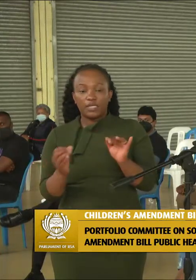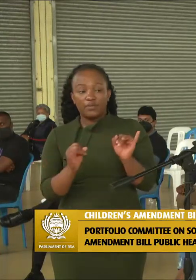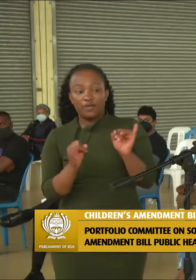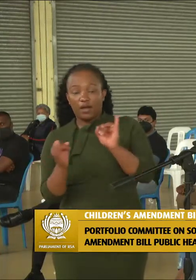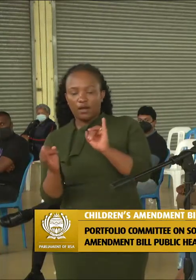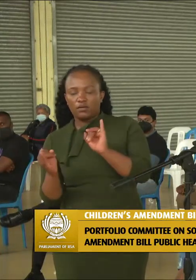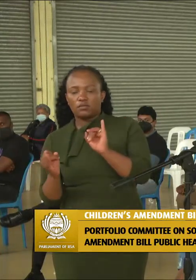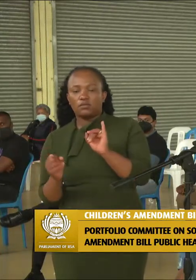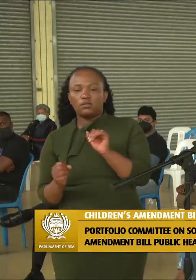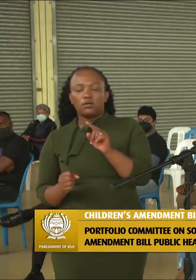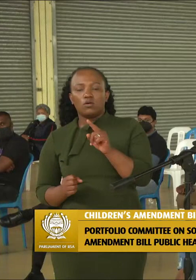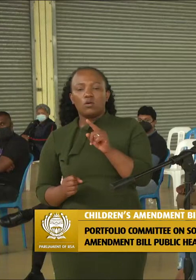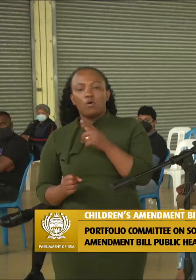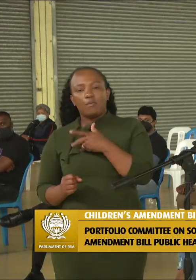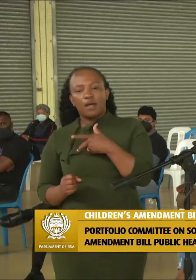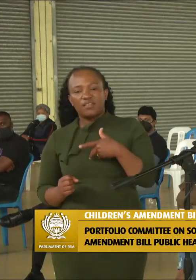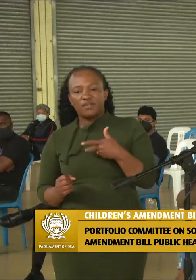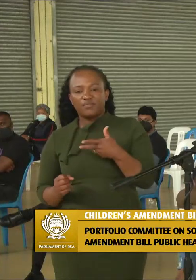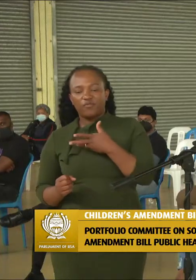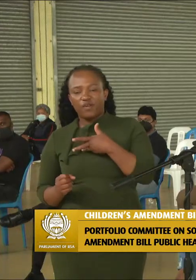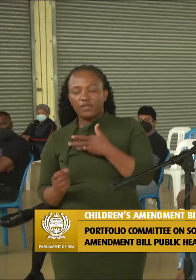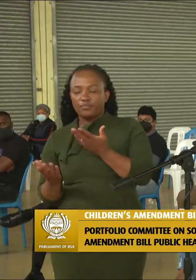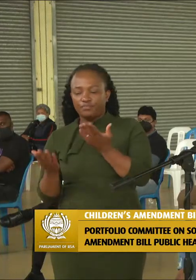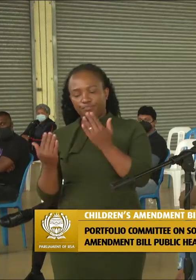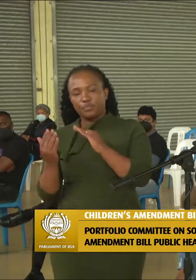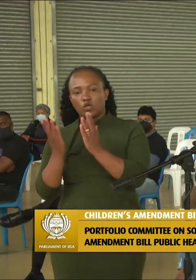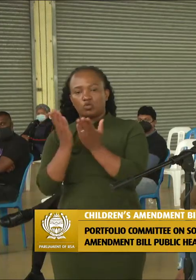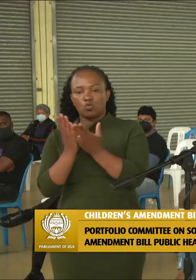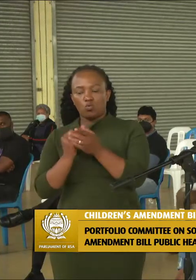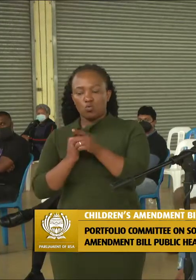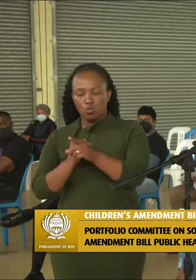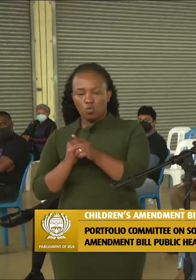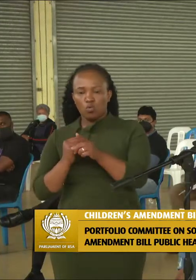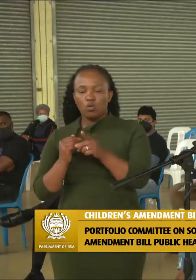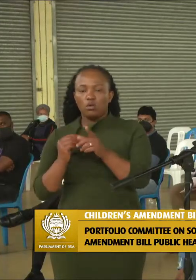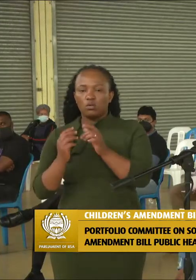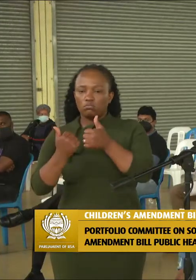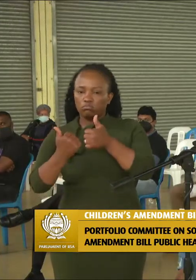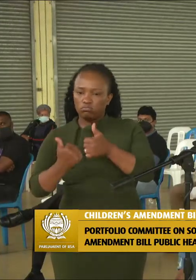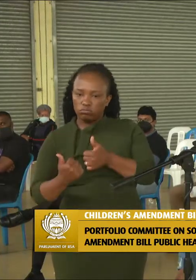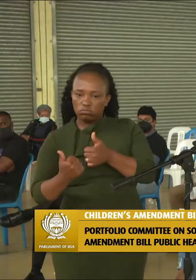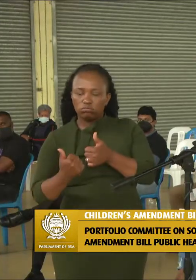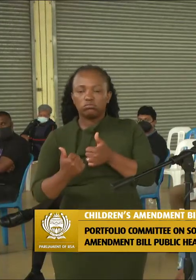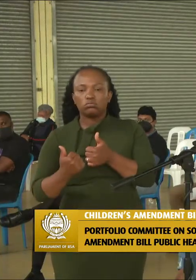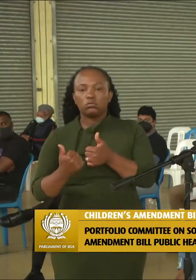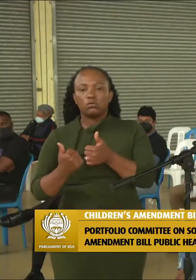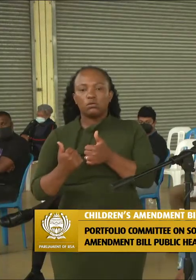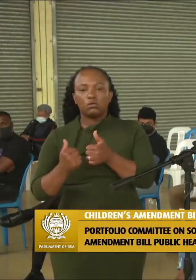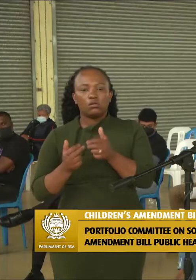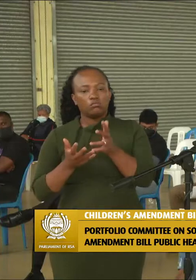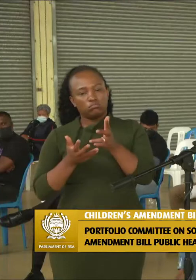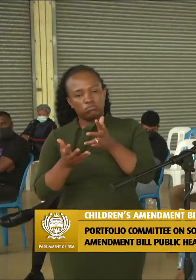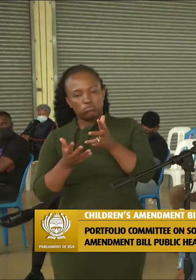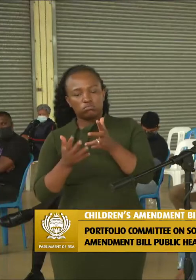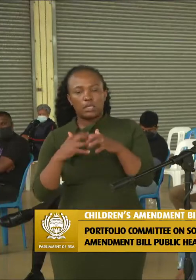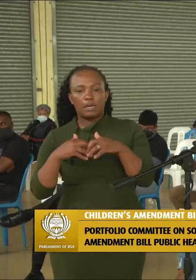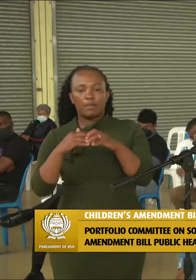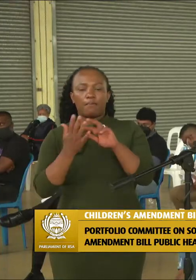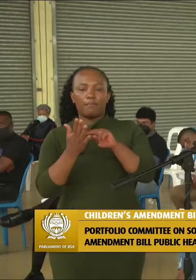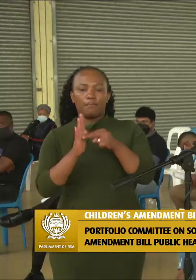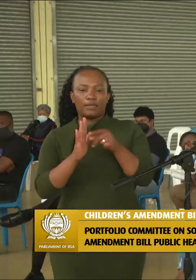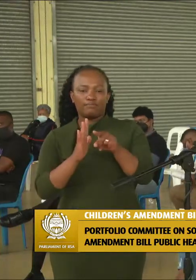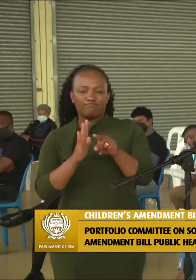umzali eze esikoleni afike esikoleni kube khona uhlelo oluthile abalwenzayo ukuthi umntwana